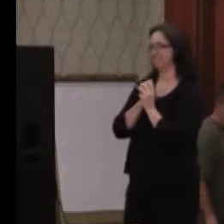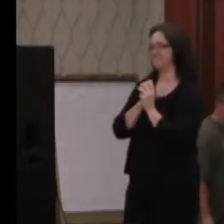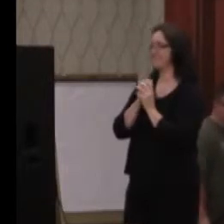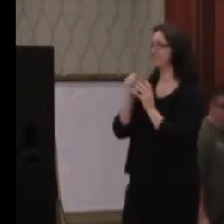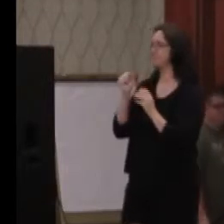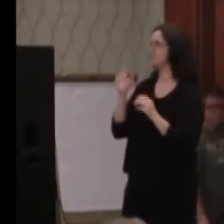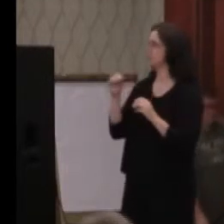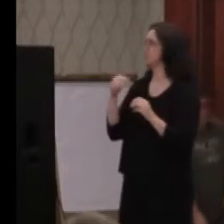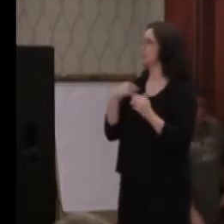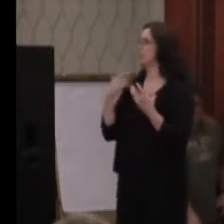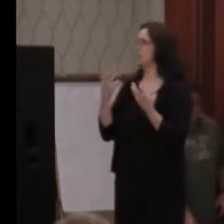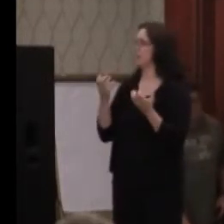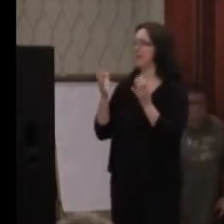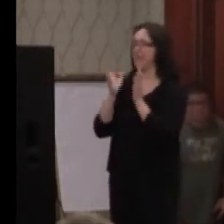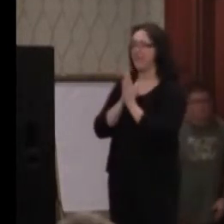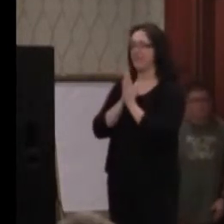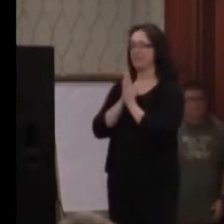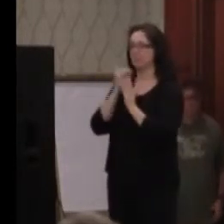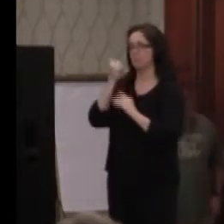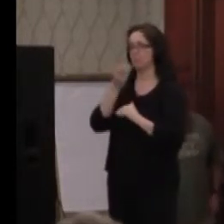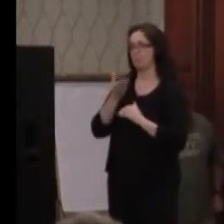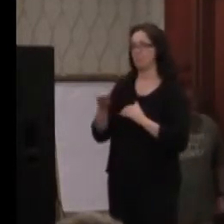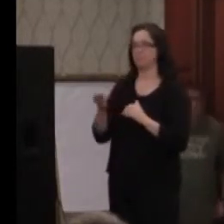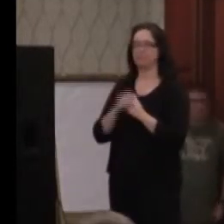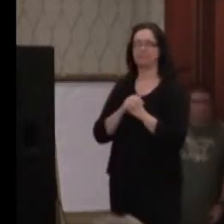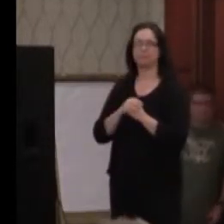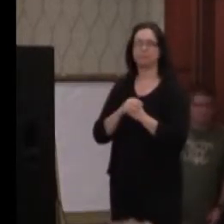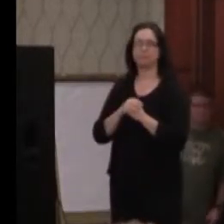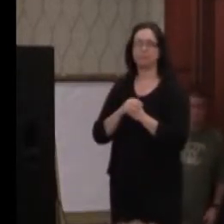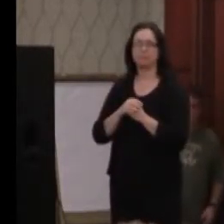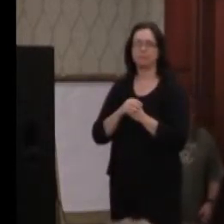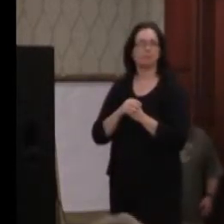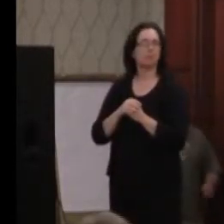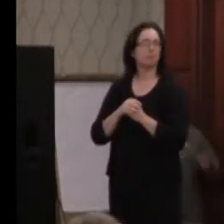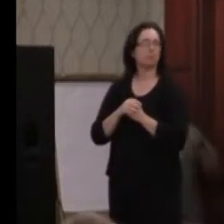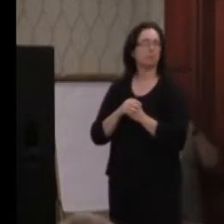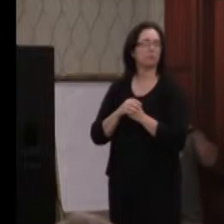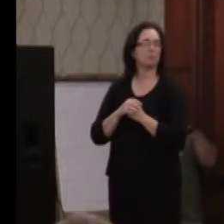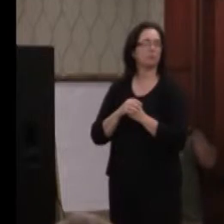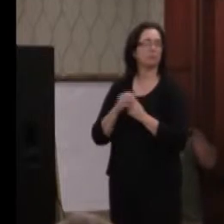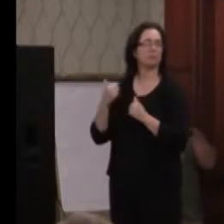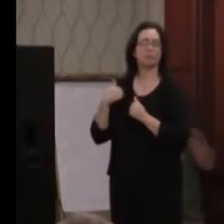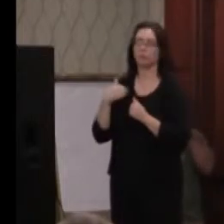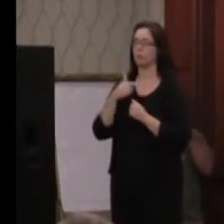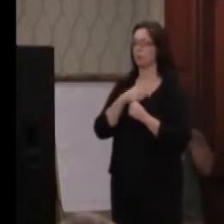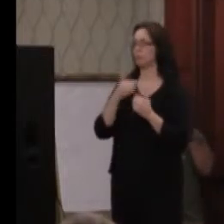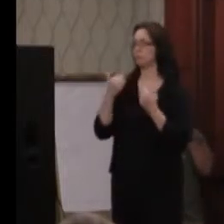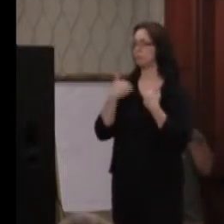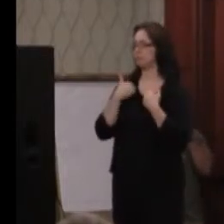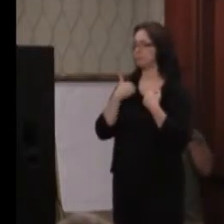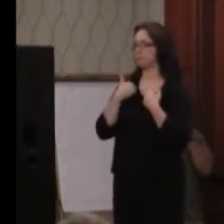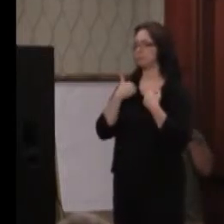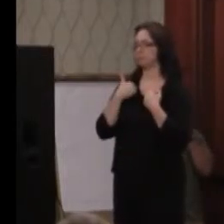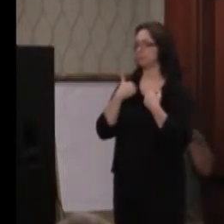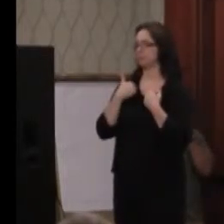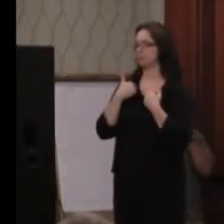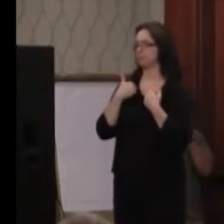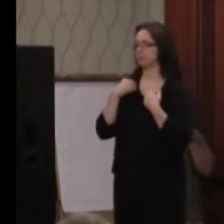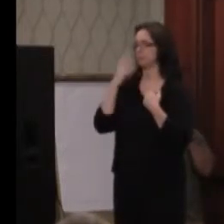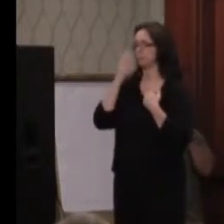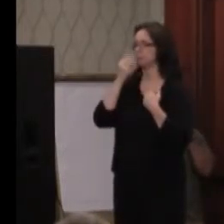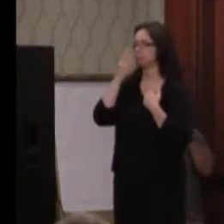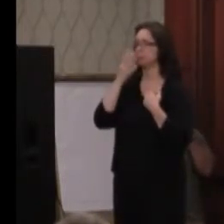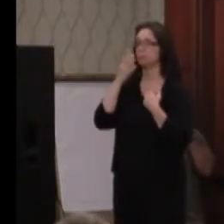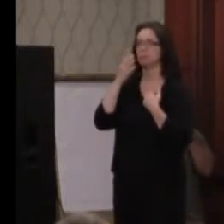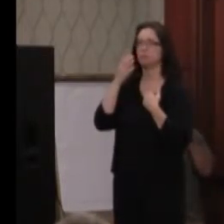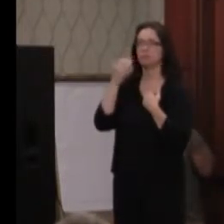I want to ask just one more thing. We have some beautiful flames,